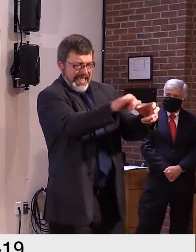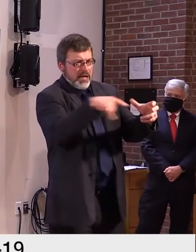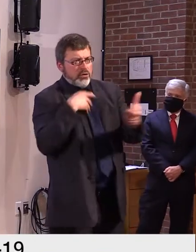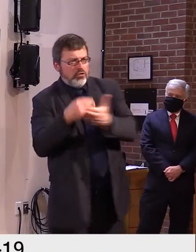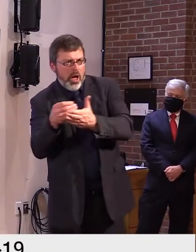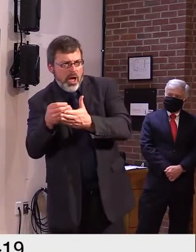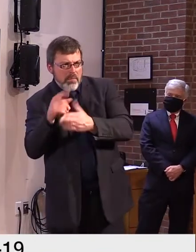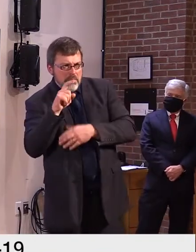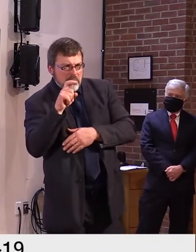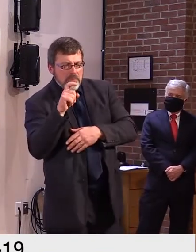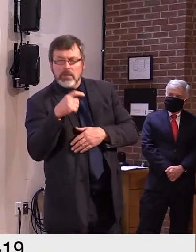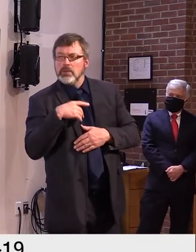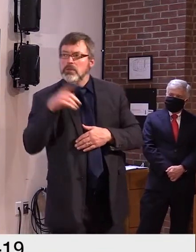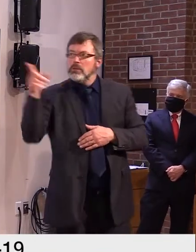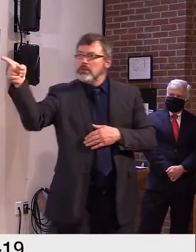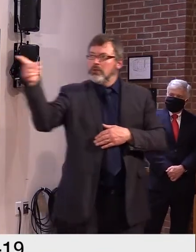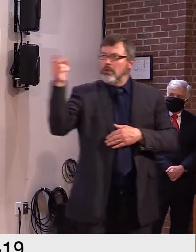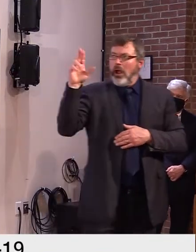Thank you.